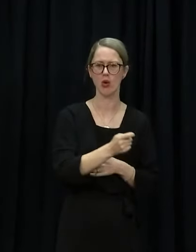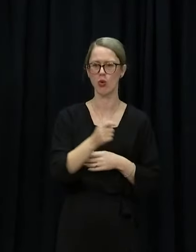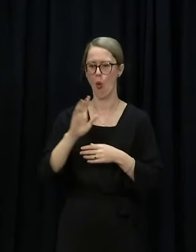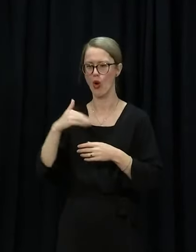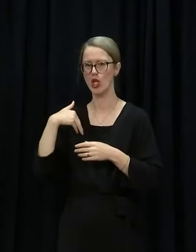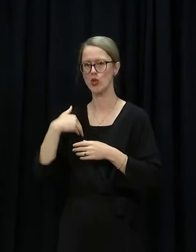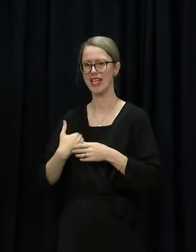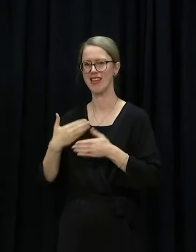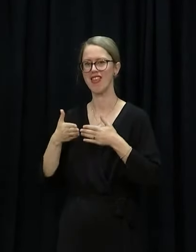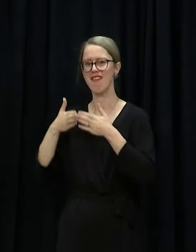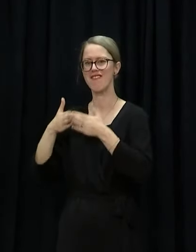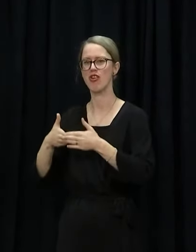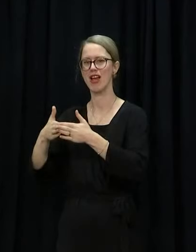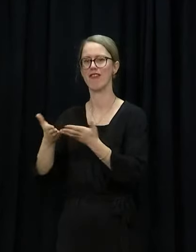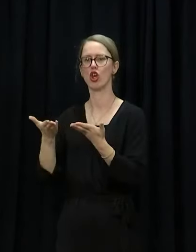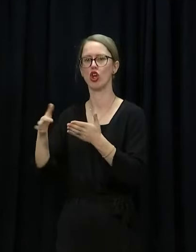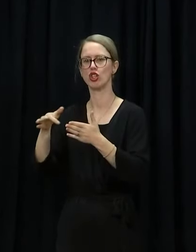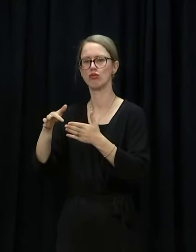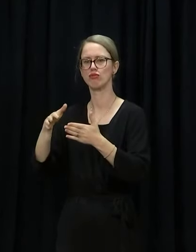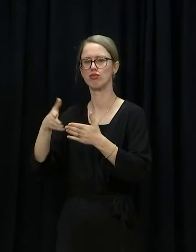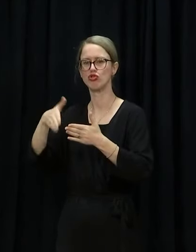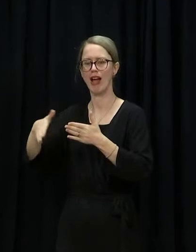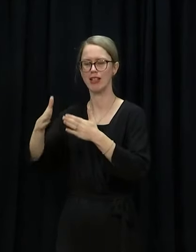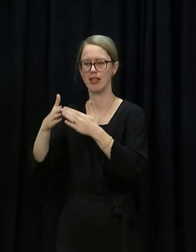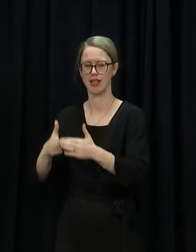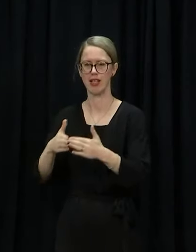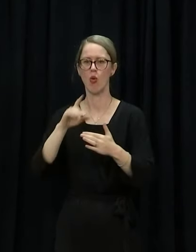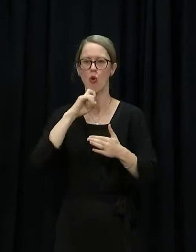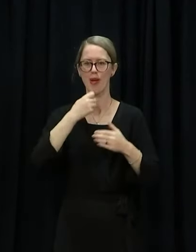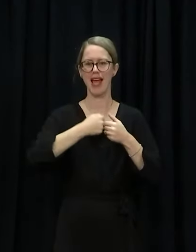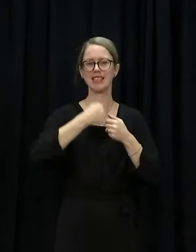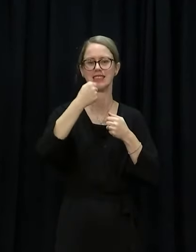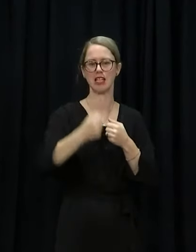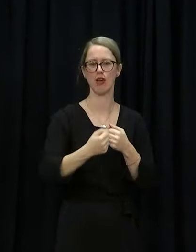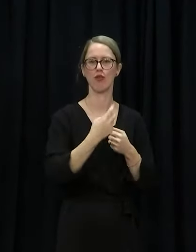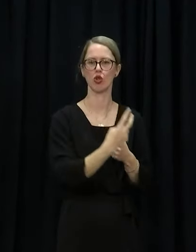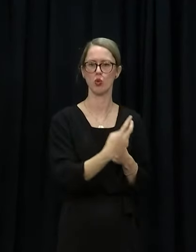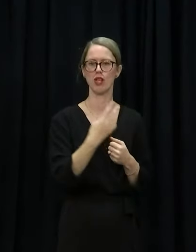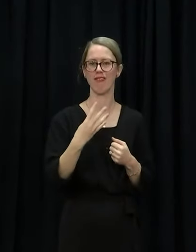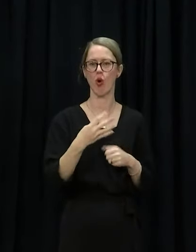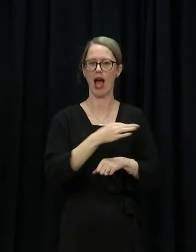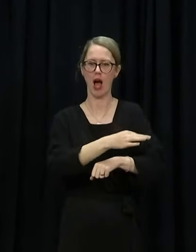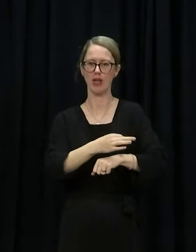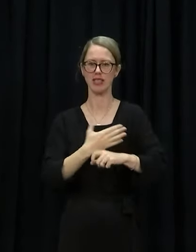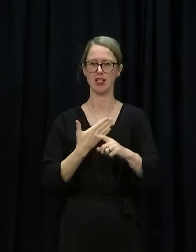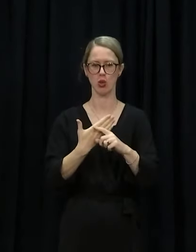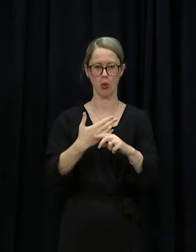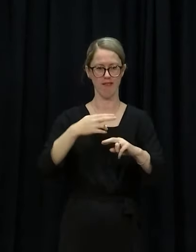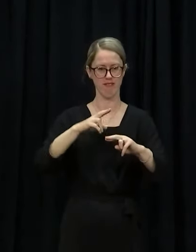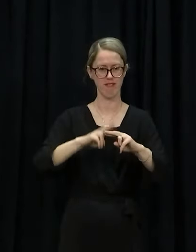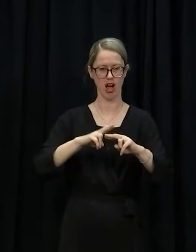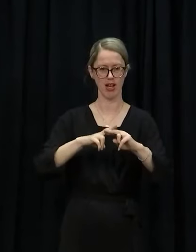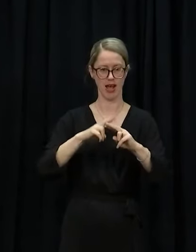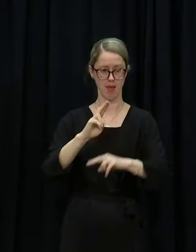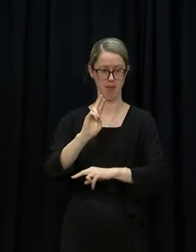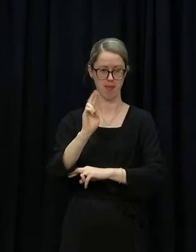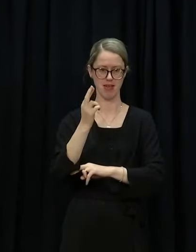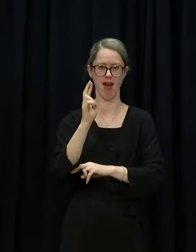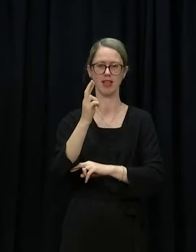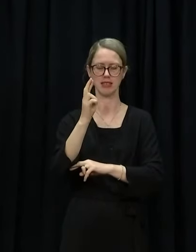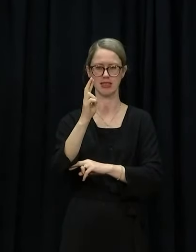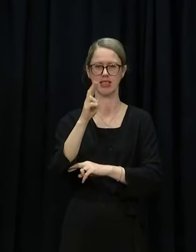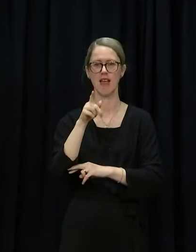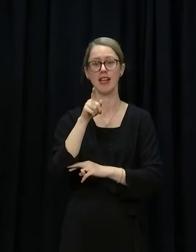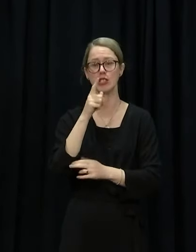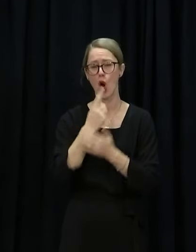for 24 hours through to 23:59 on Friday, 20 August. This applies only to people